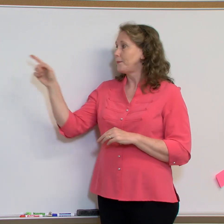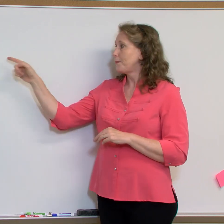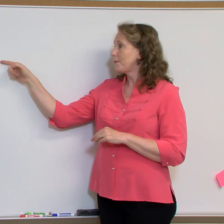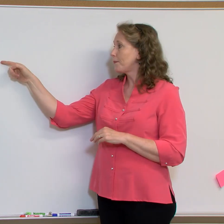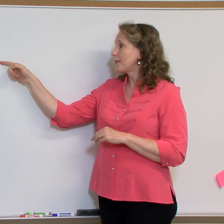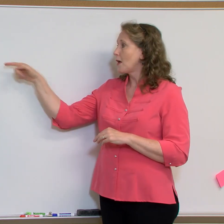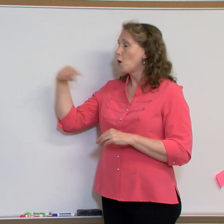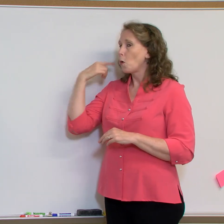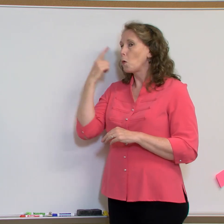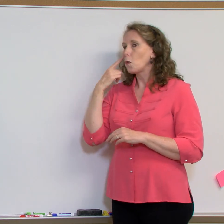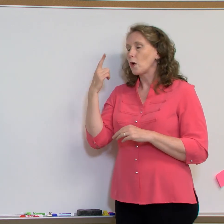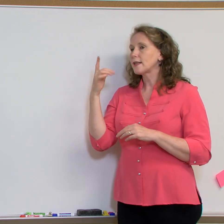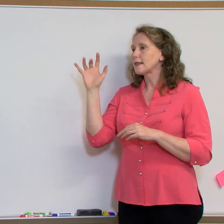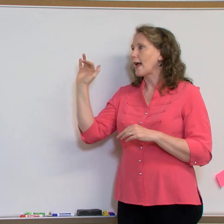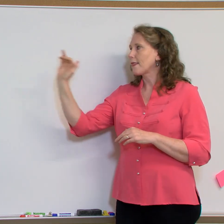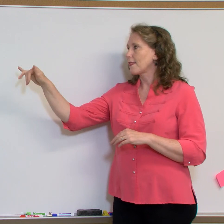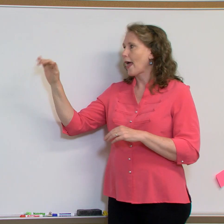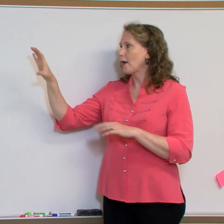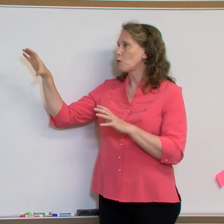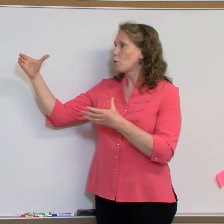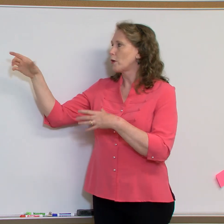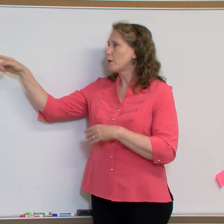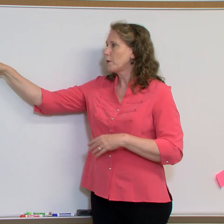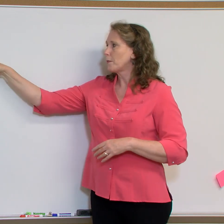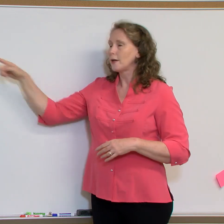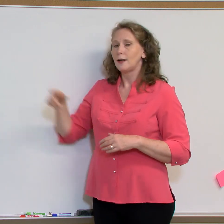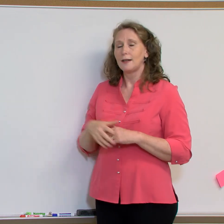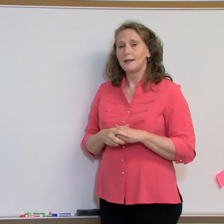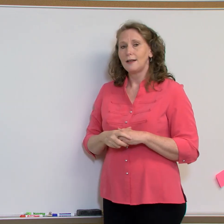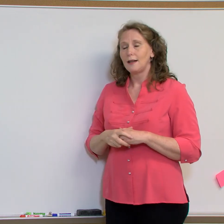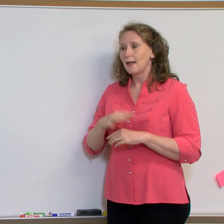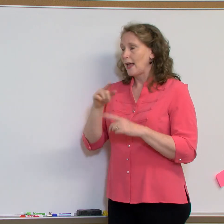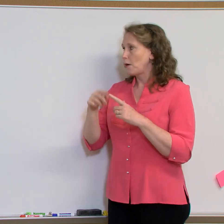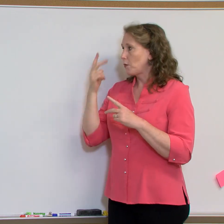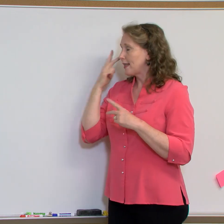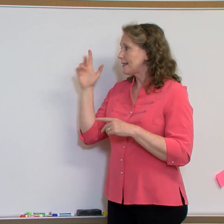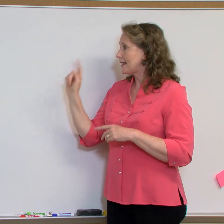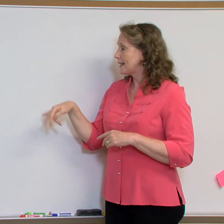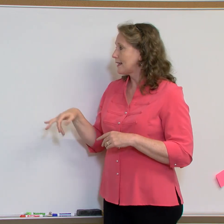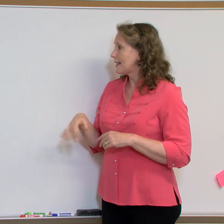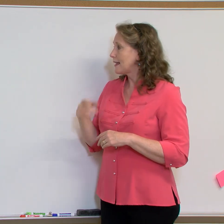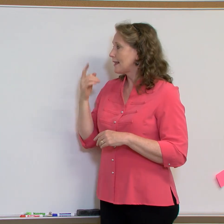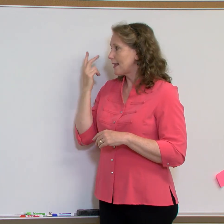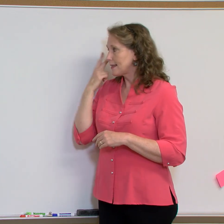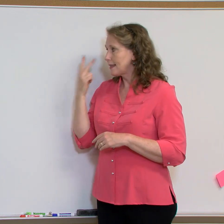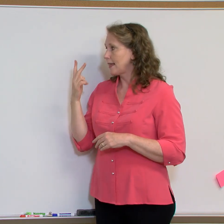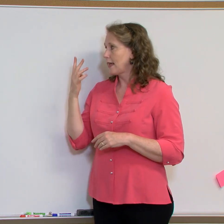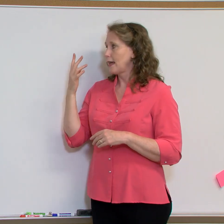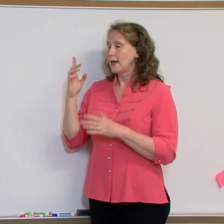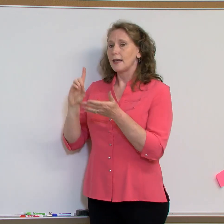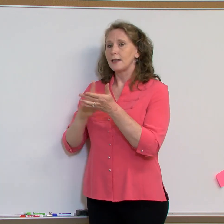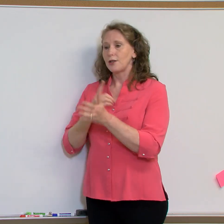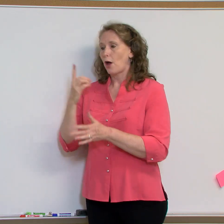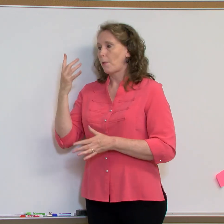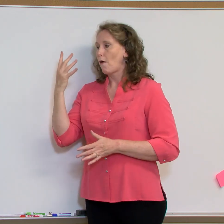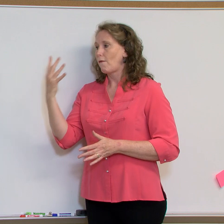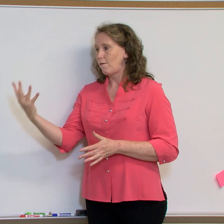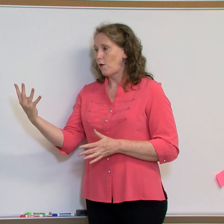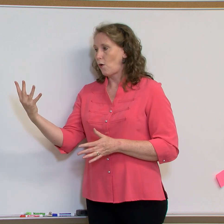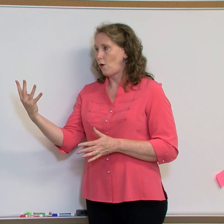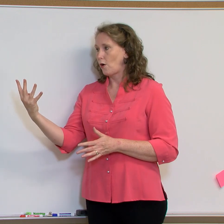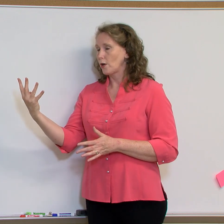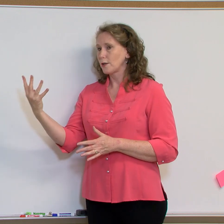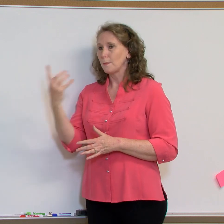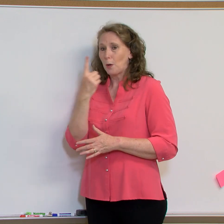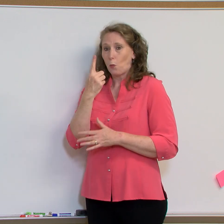looks almost like this dot arrangement. And when they see it, they see double 4s,